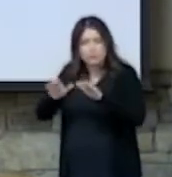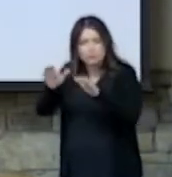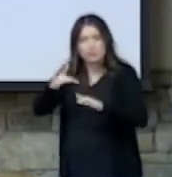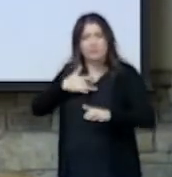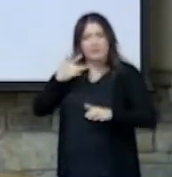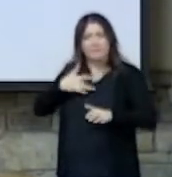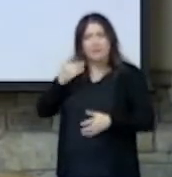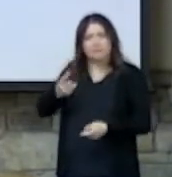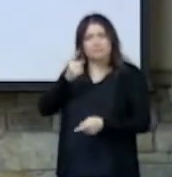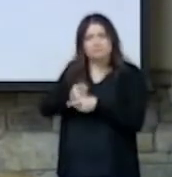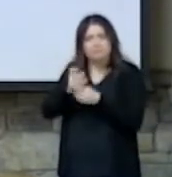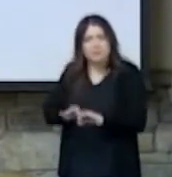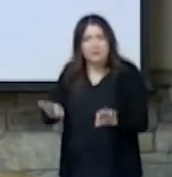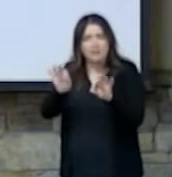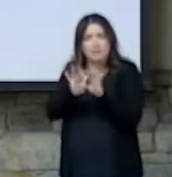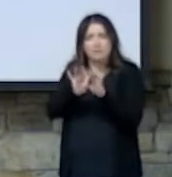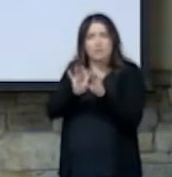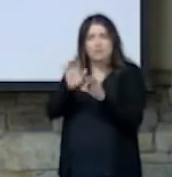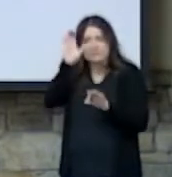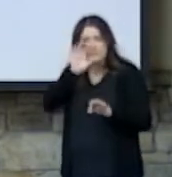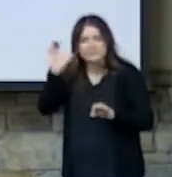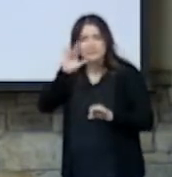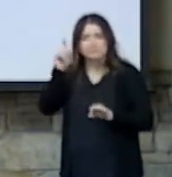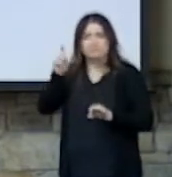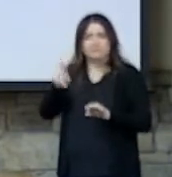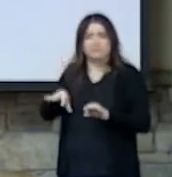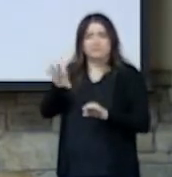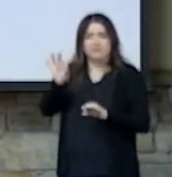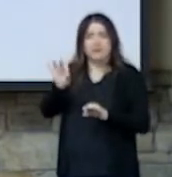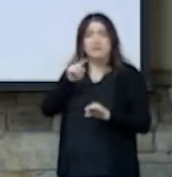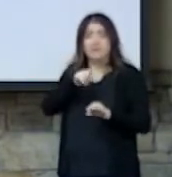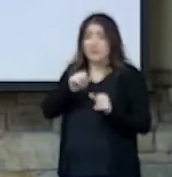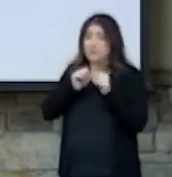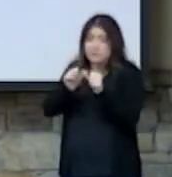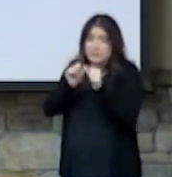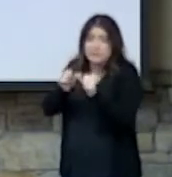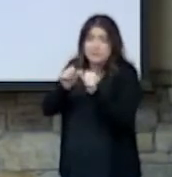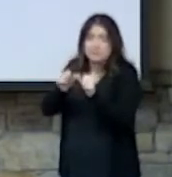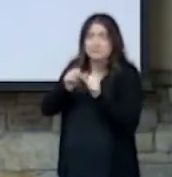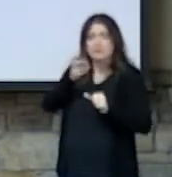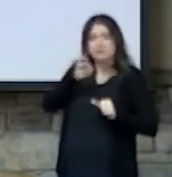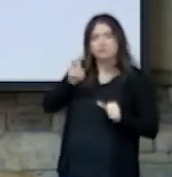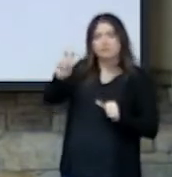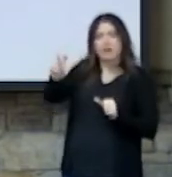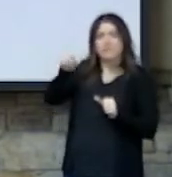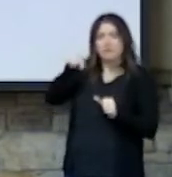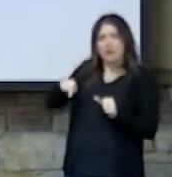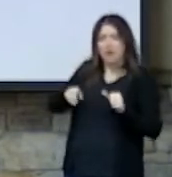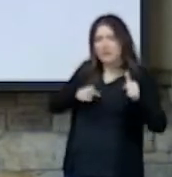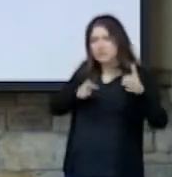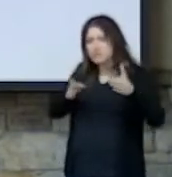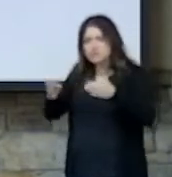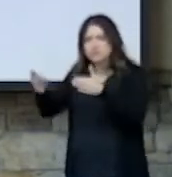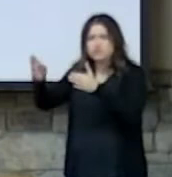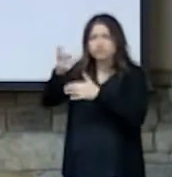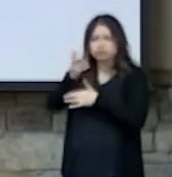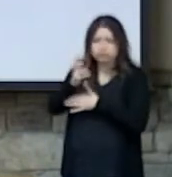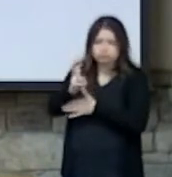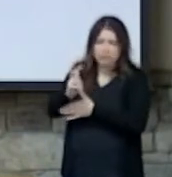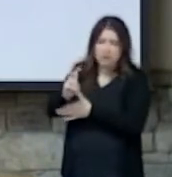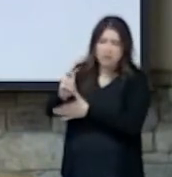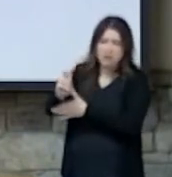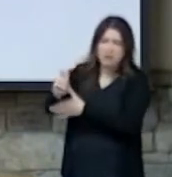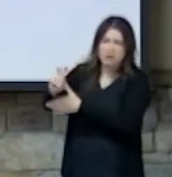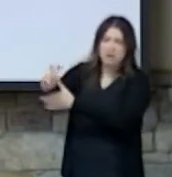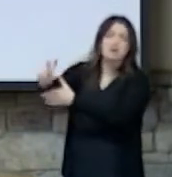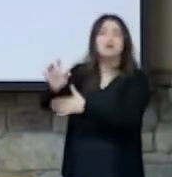they thought was important, what they were seeking. And they were persistent. They traveled on this long journey, and they went